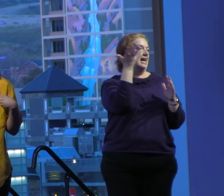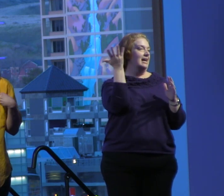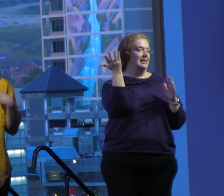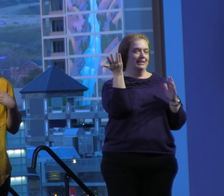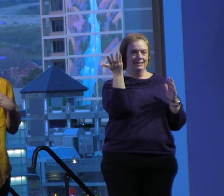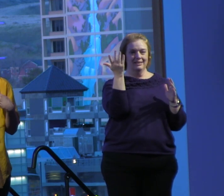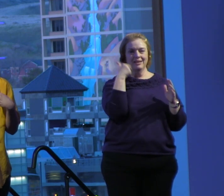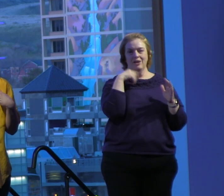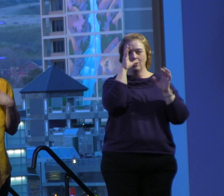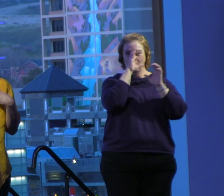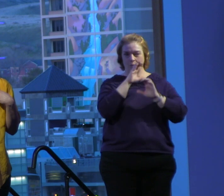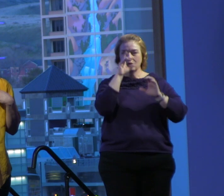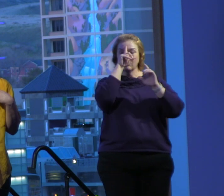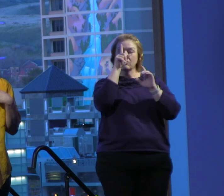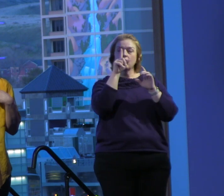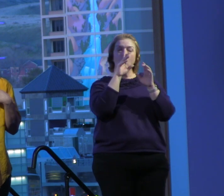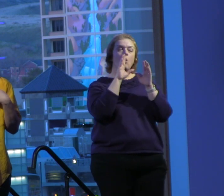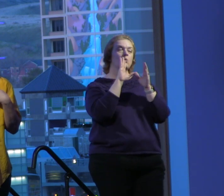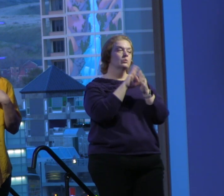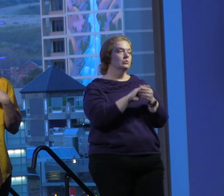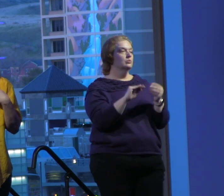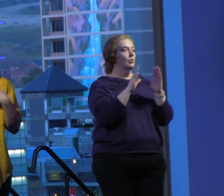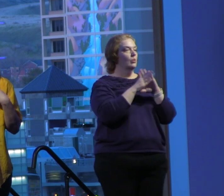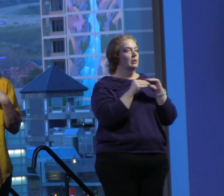looking for stories of